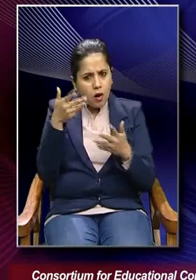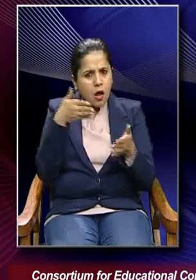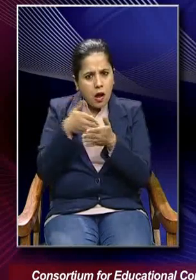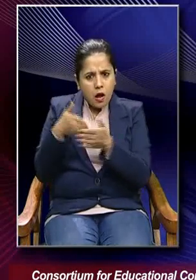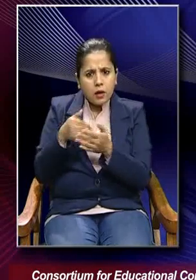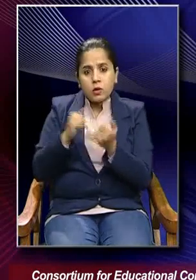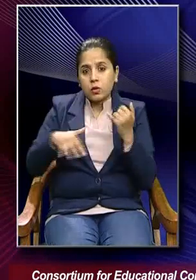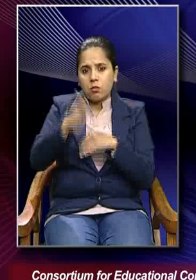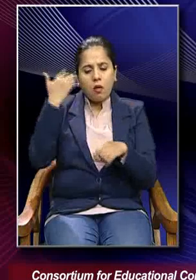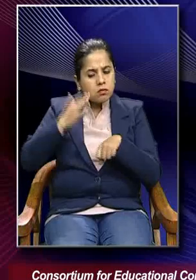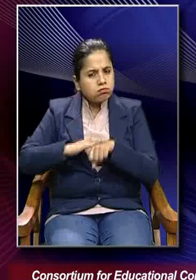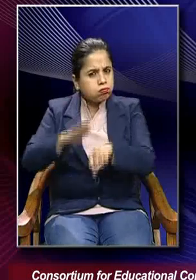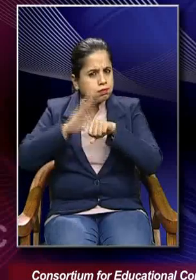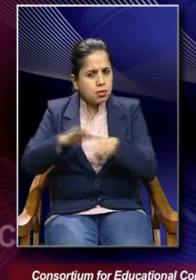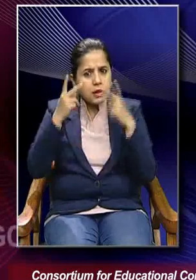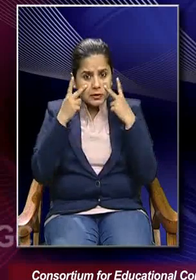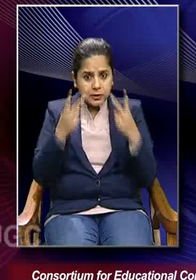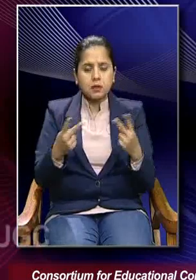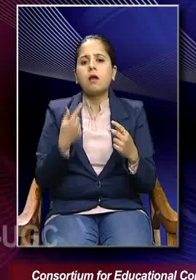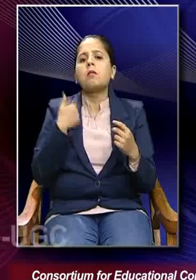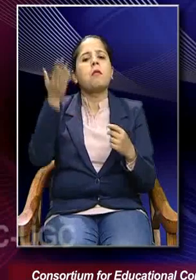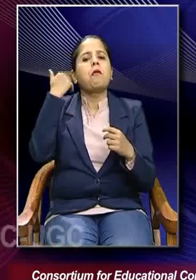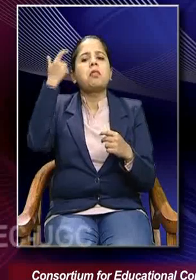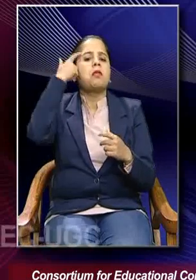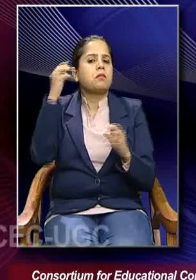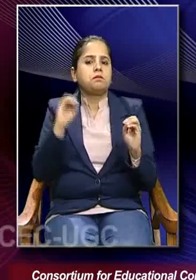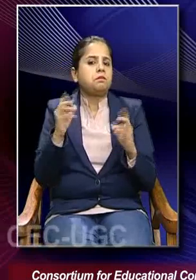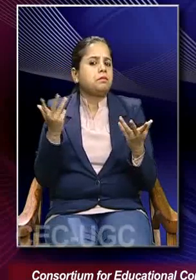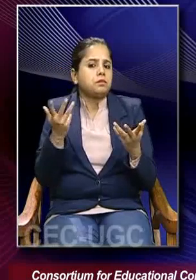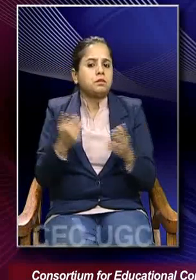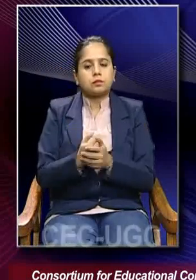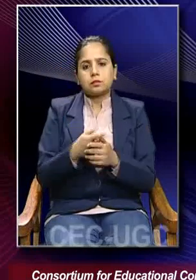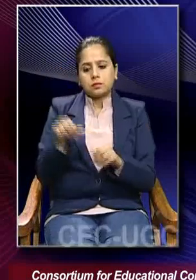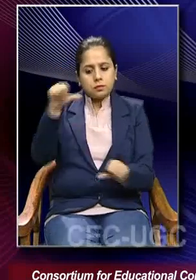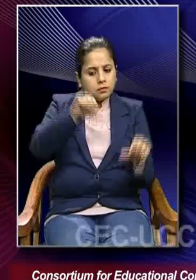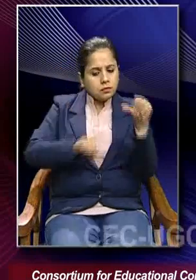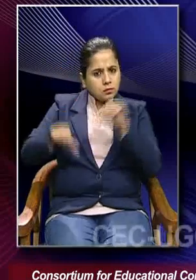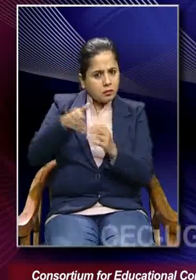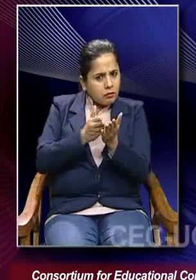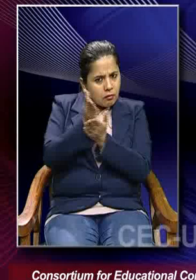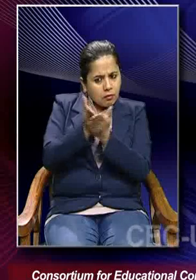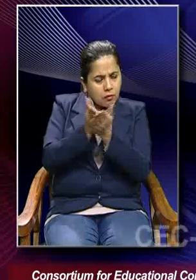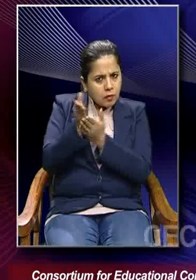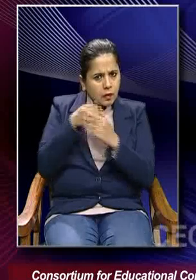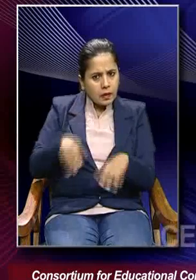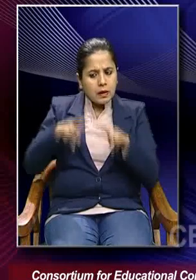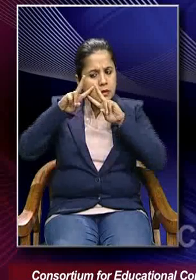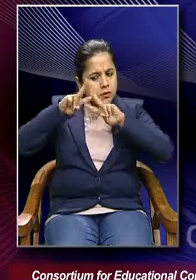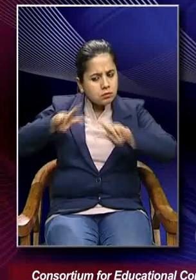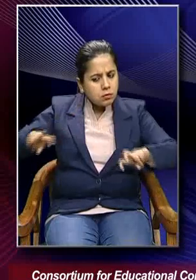was facing, what was thought of is a scientific method to study